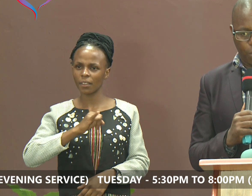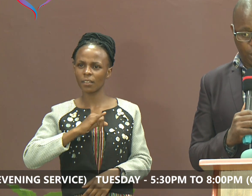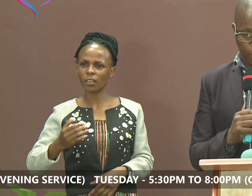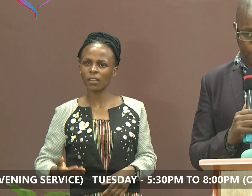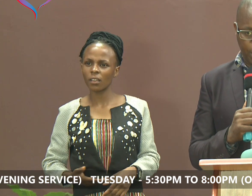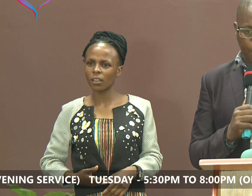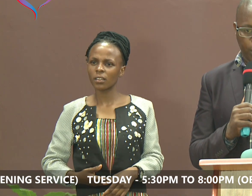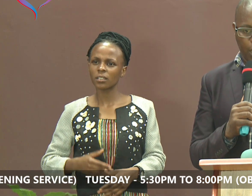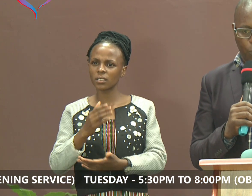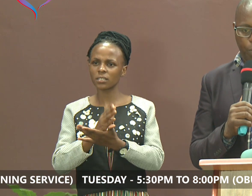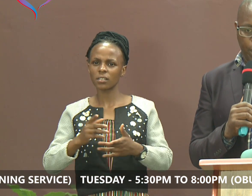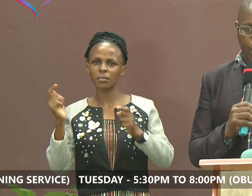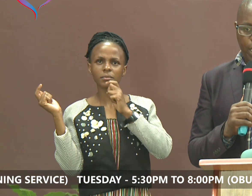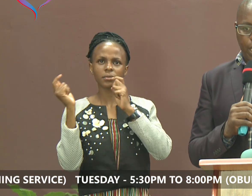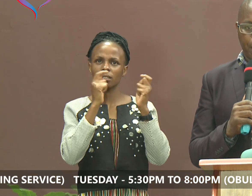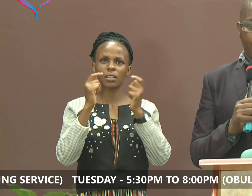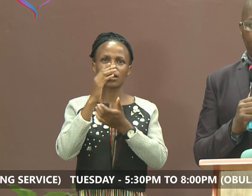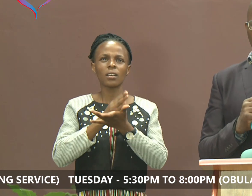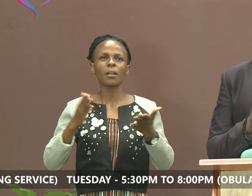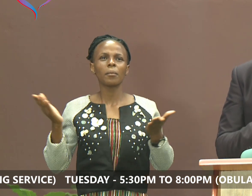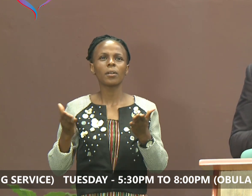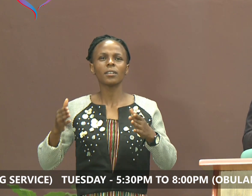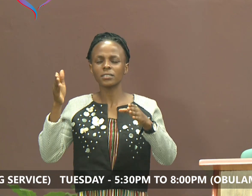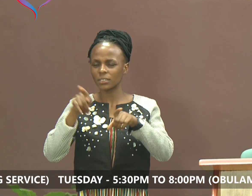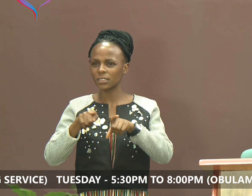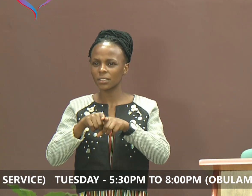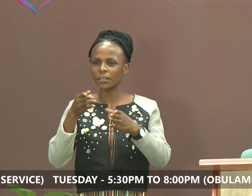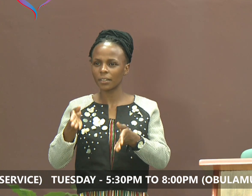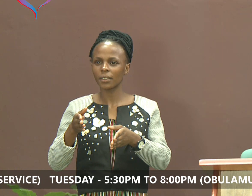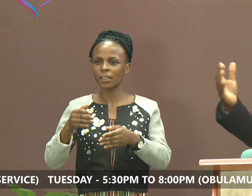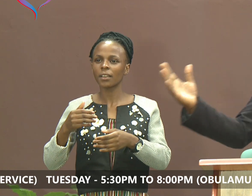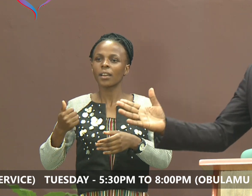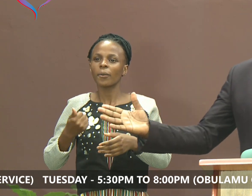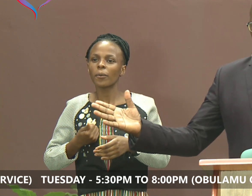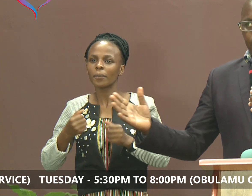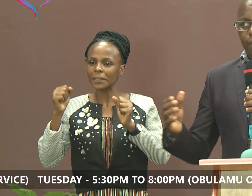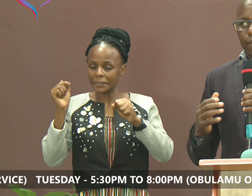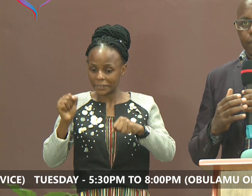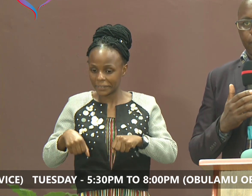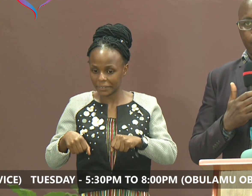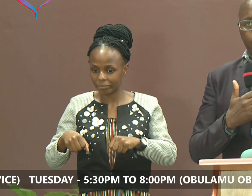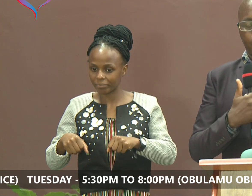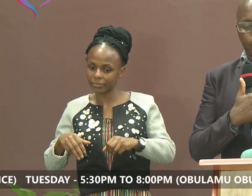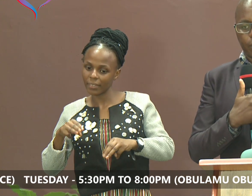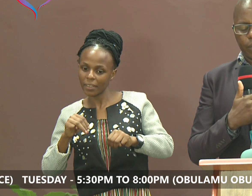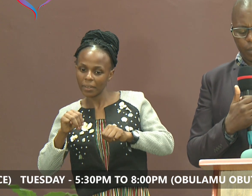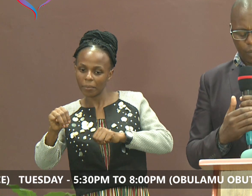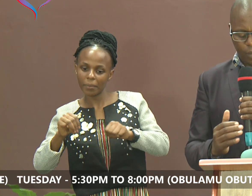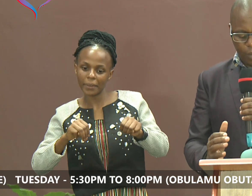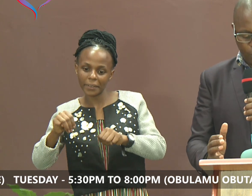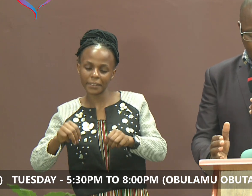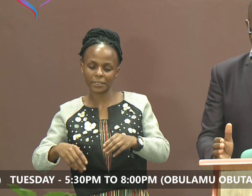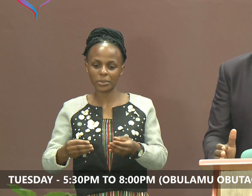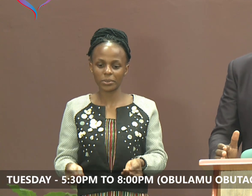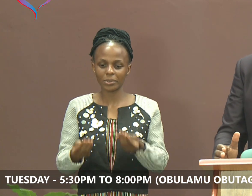discussions somewhere and even here that women can handle doing multiple tasks. I'm